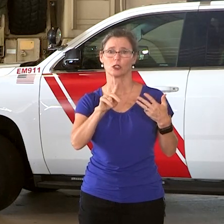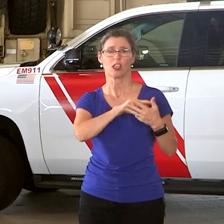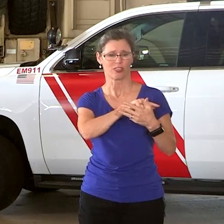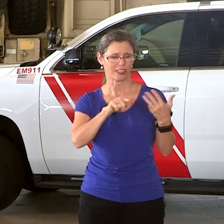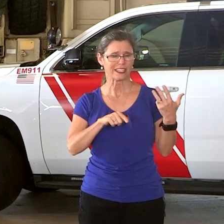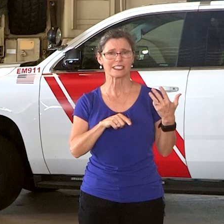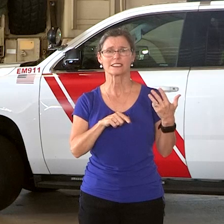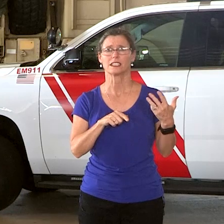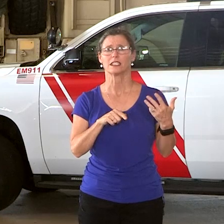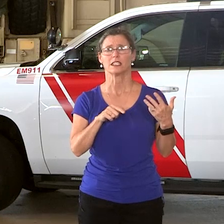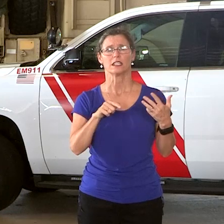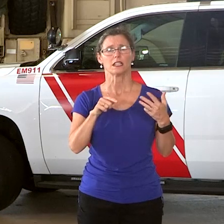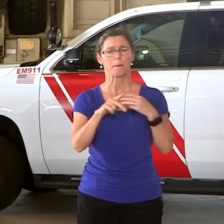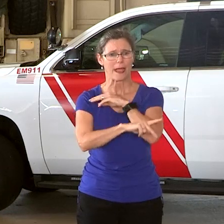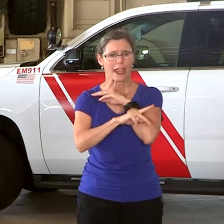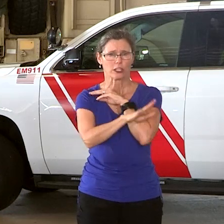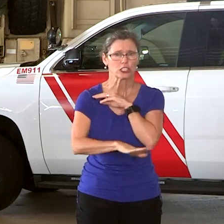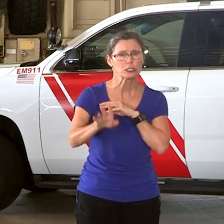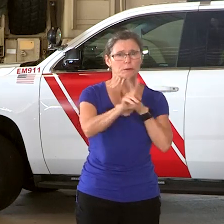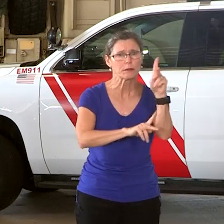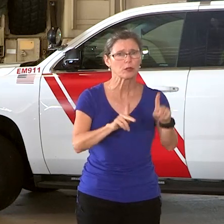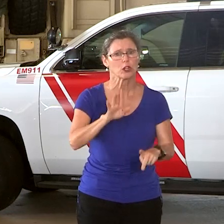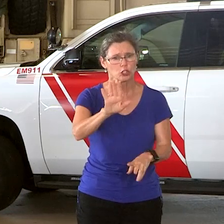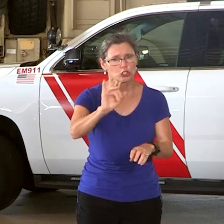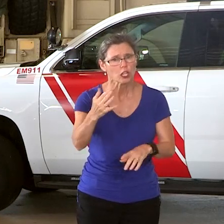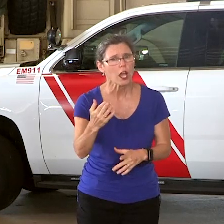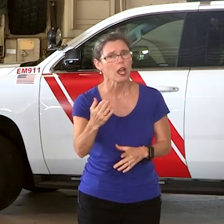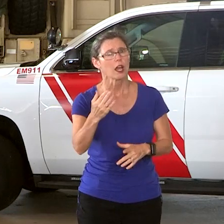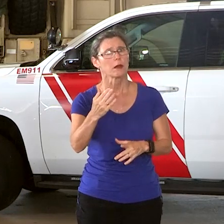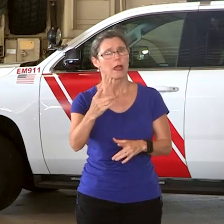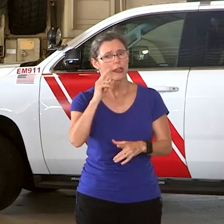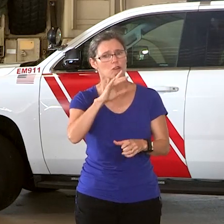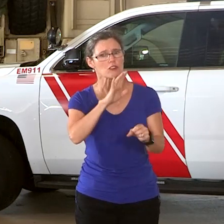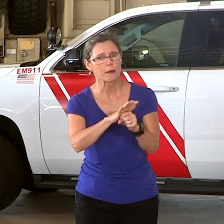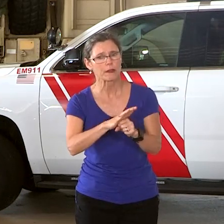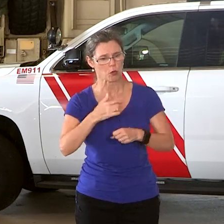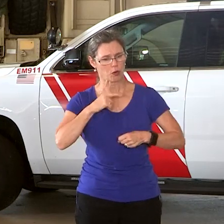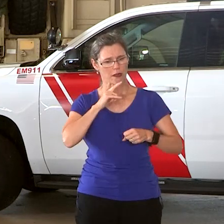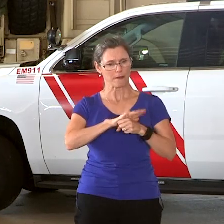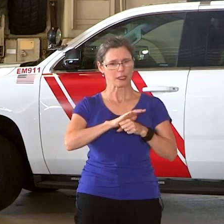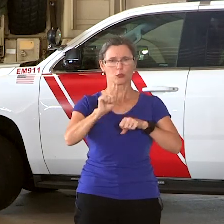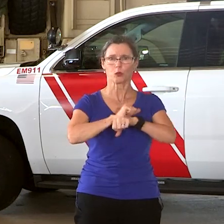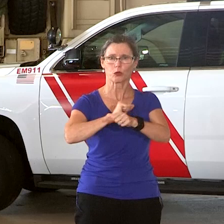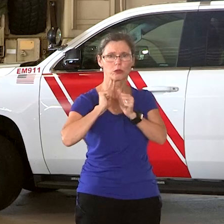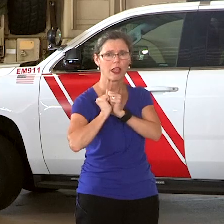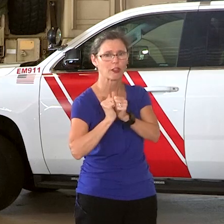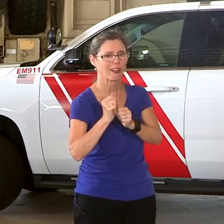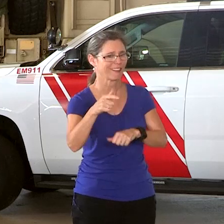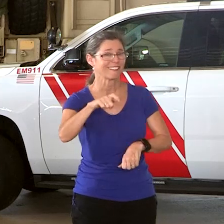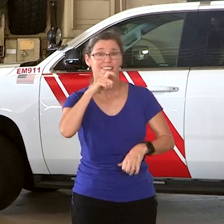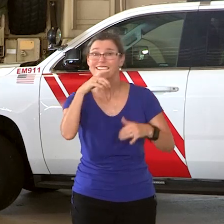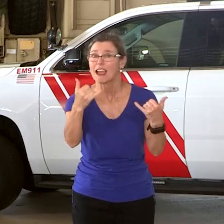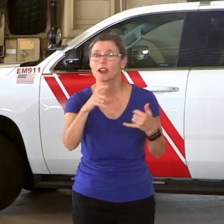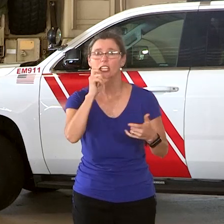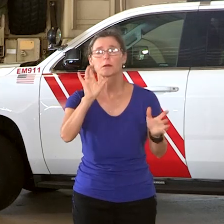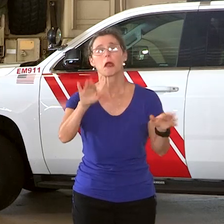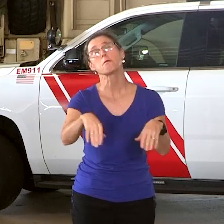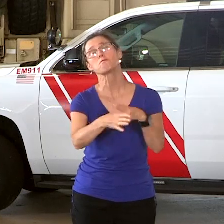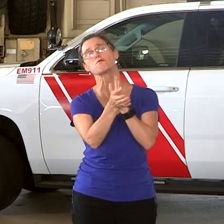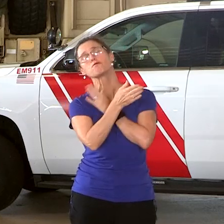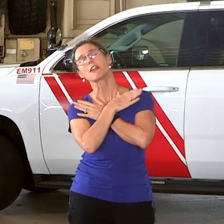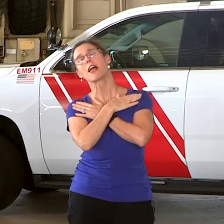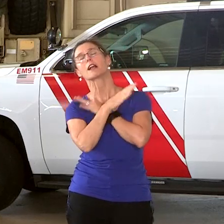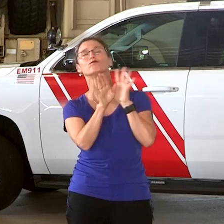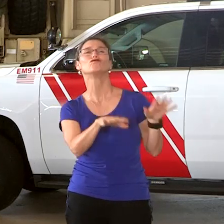your job. We are all committed, and I know y'all have been committed to do your job. This is not the time to relax, to